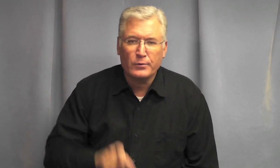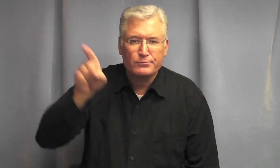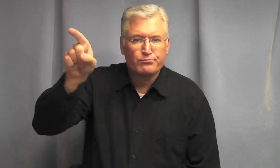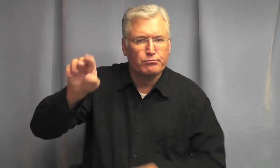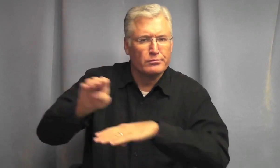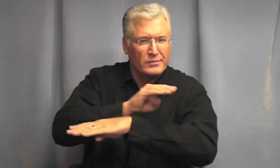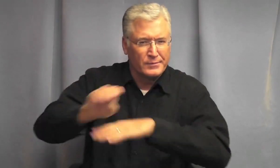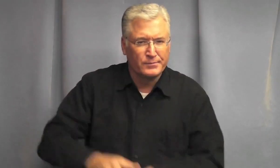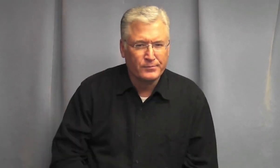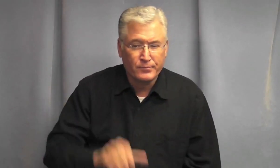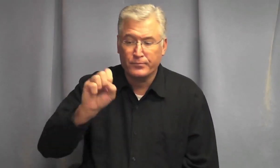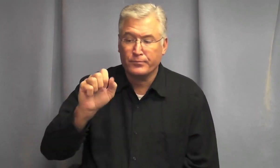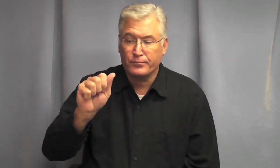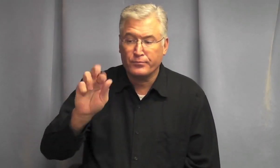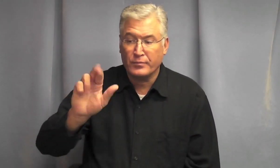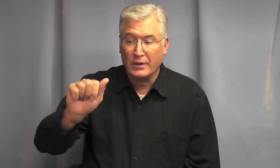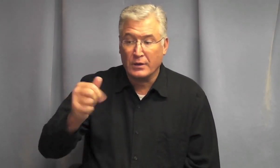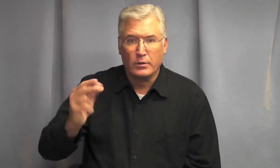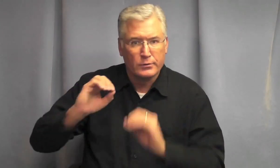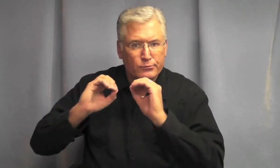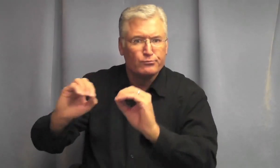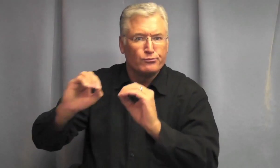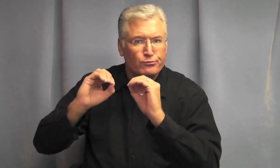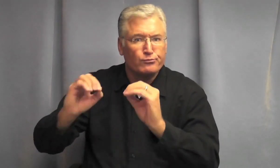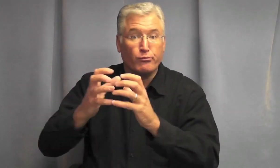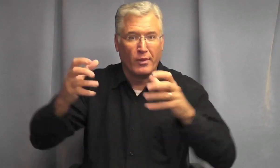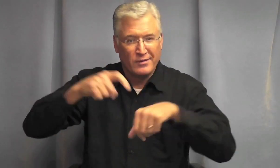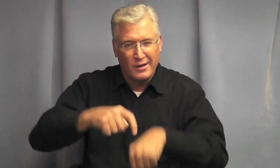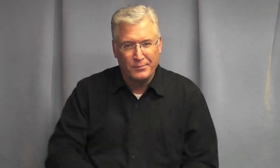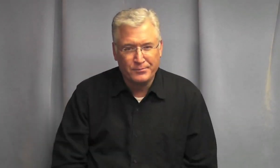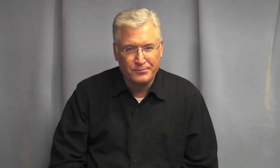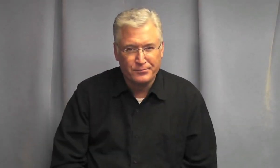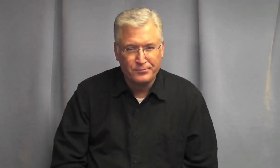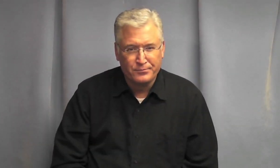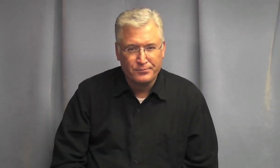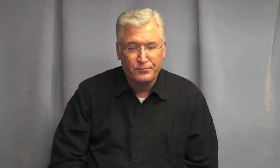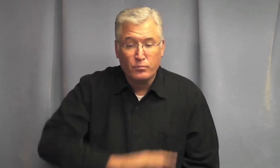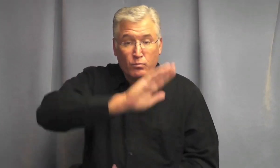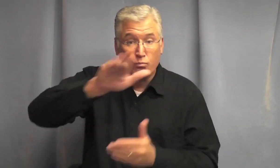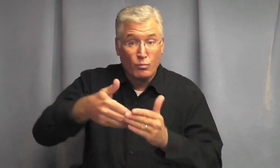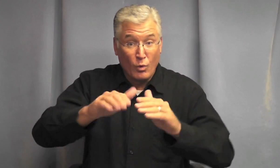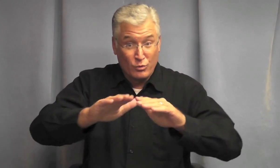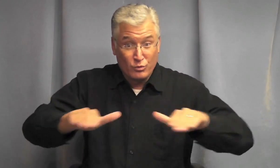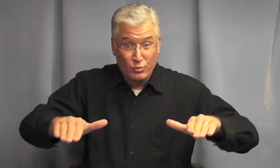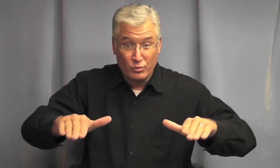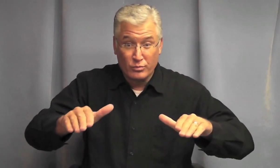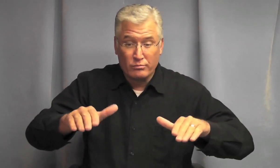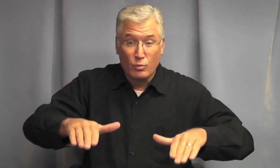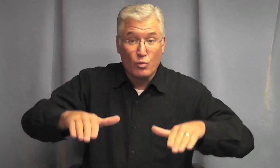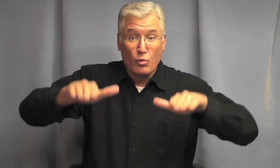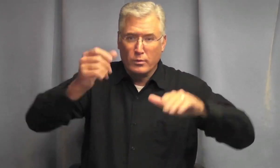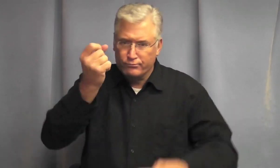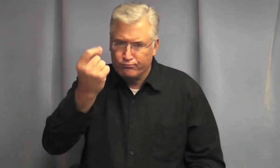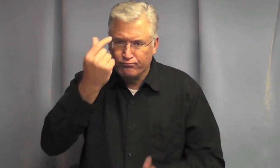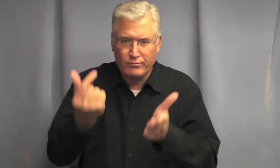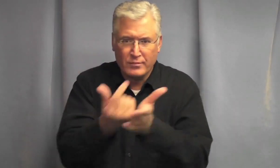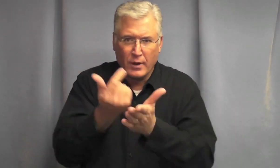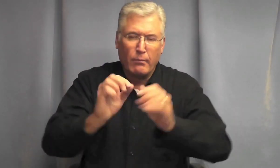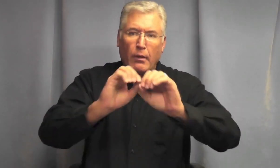revival. And he was out ministering. And Sarah stayed and taught the children most of the time. And the children, they grew